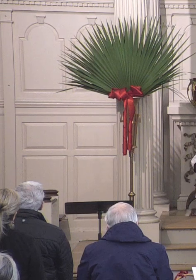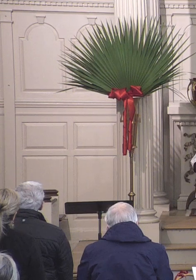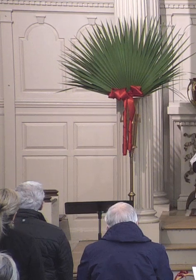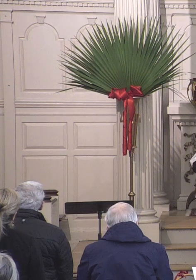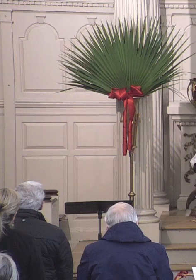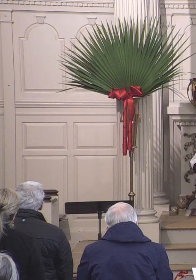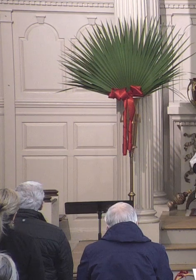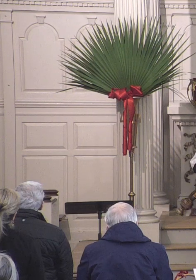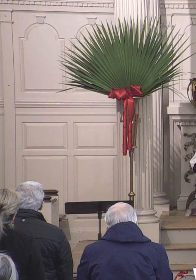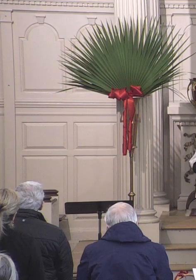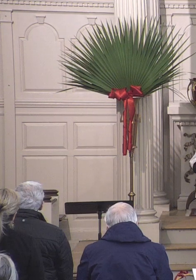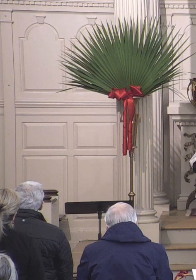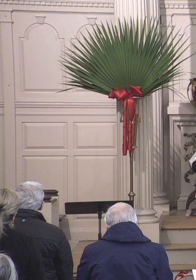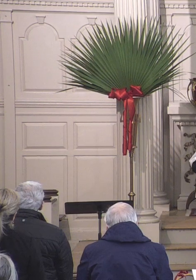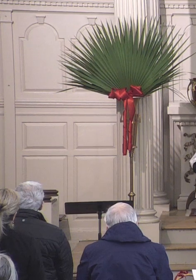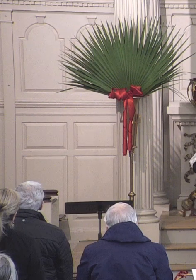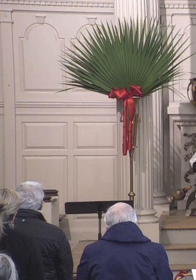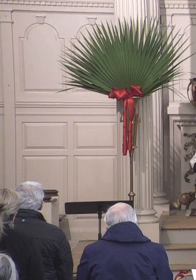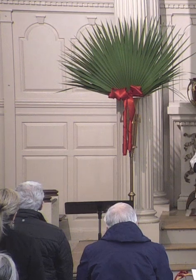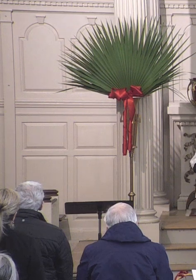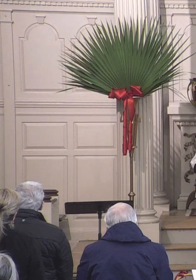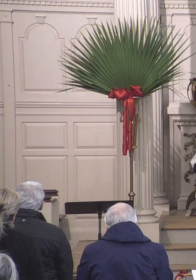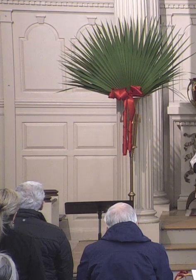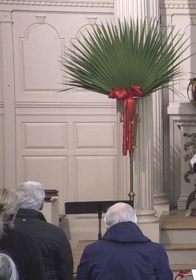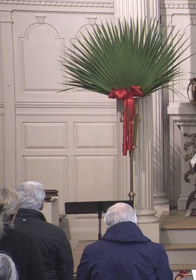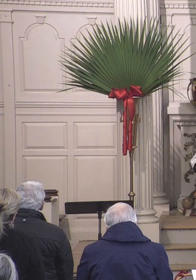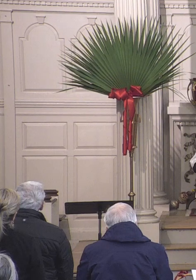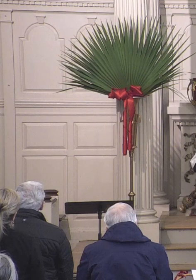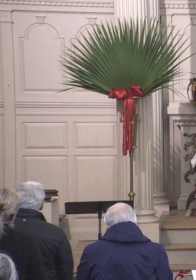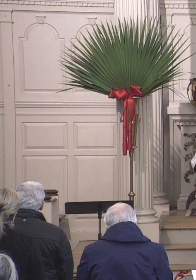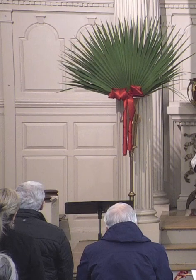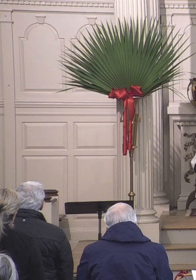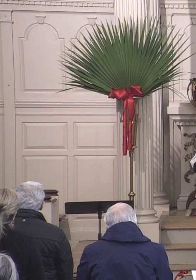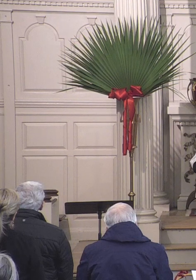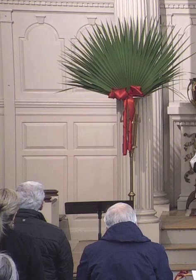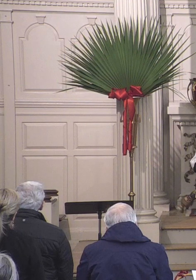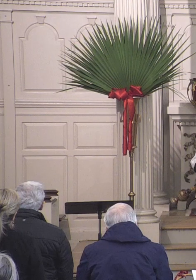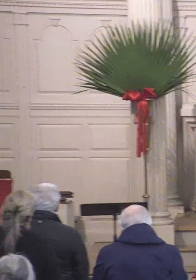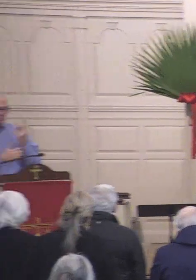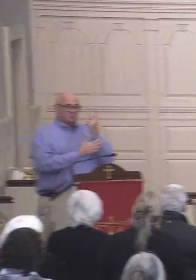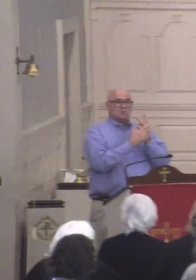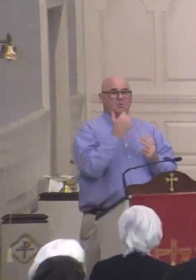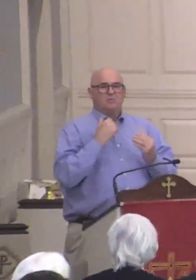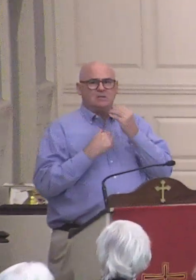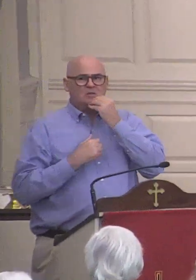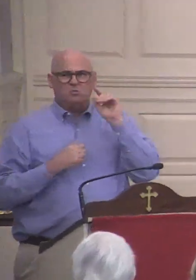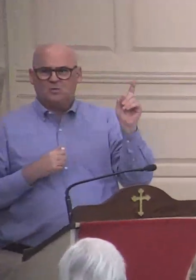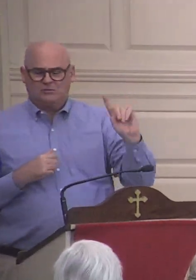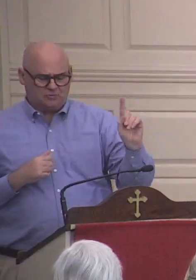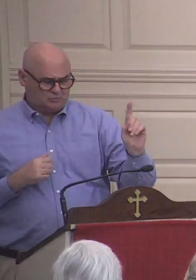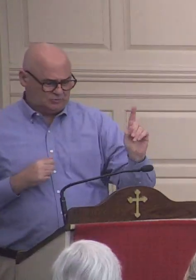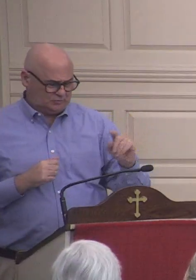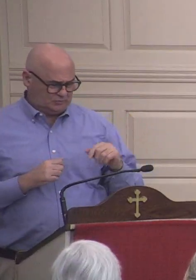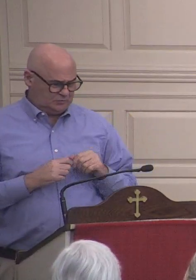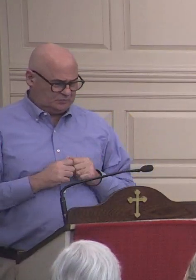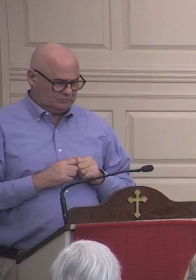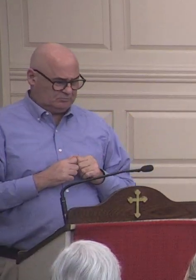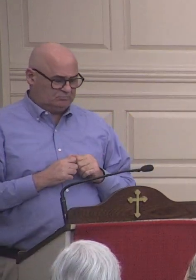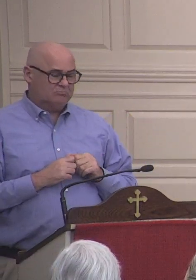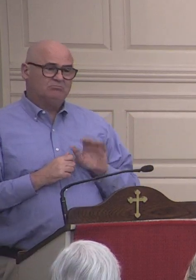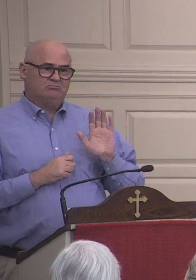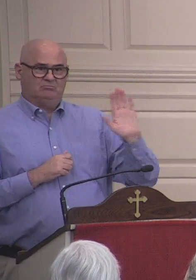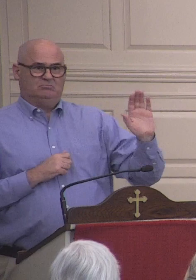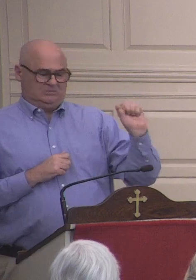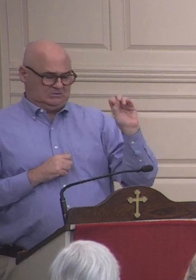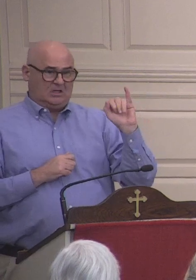in the house of Simon the leper,